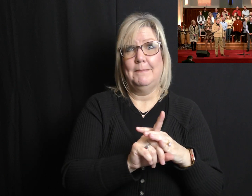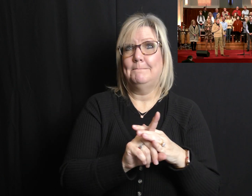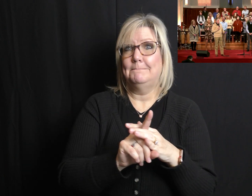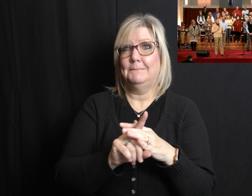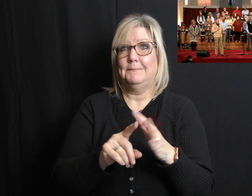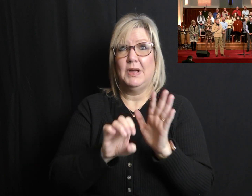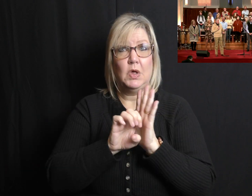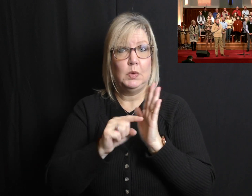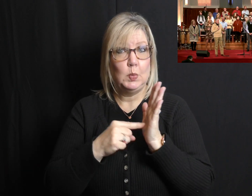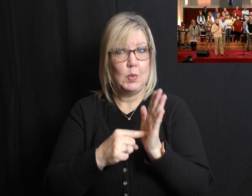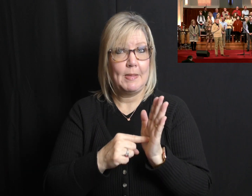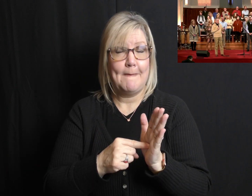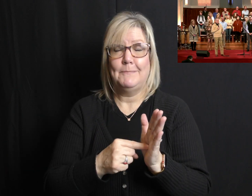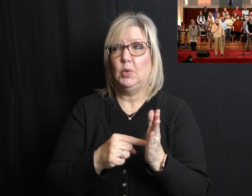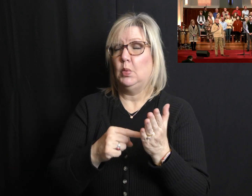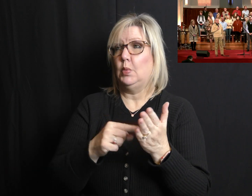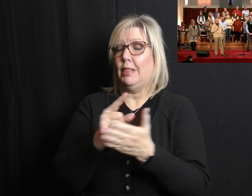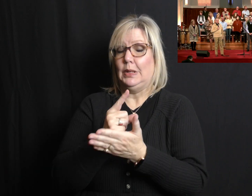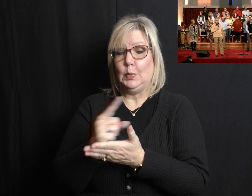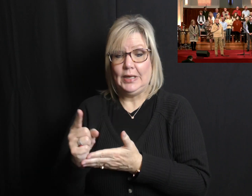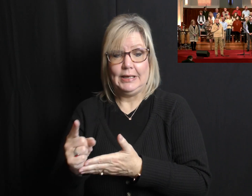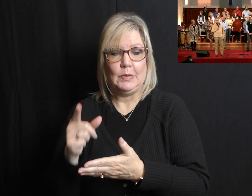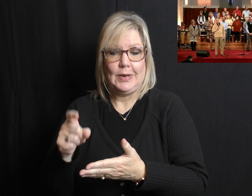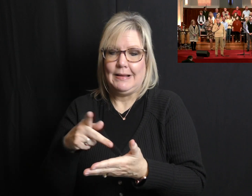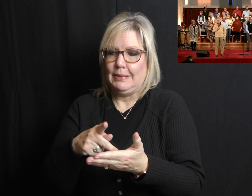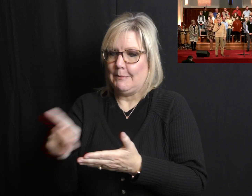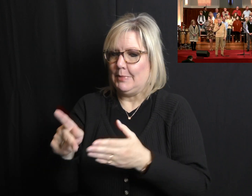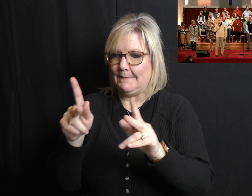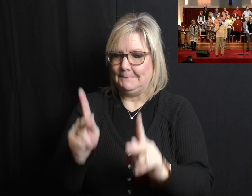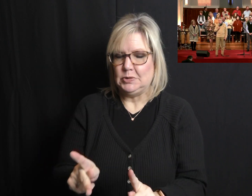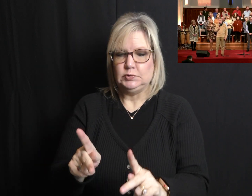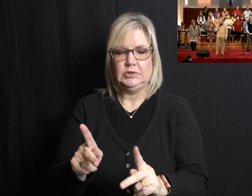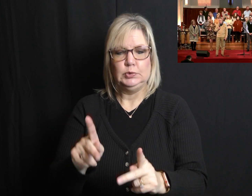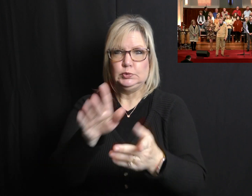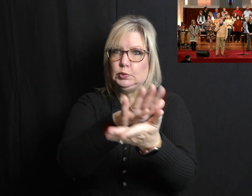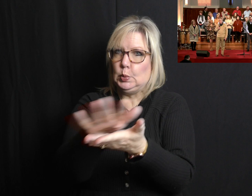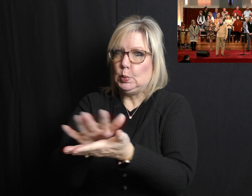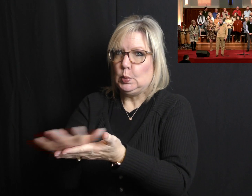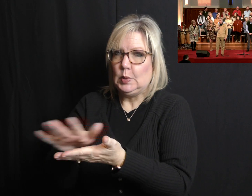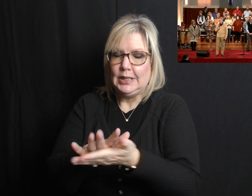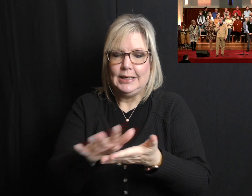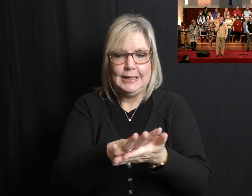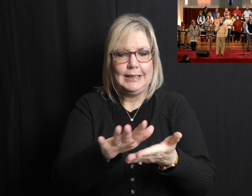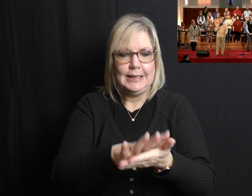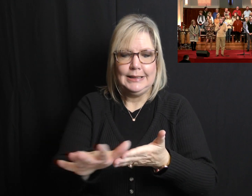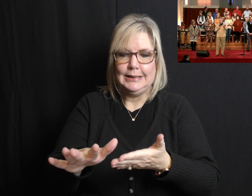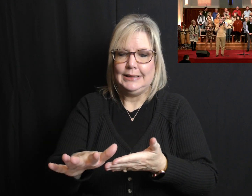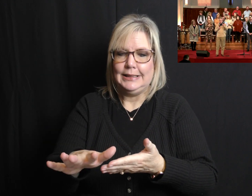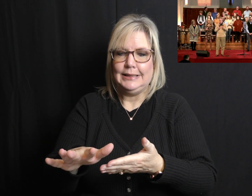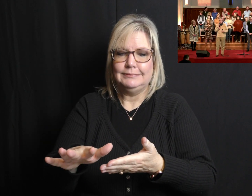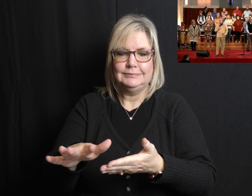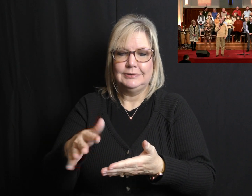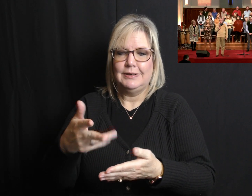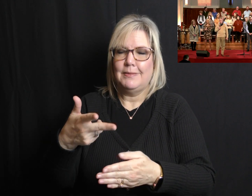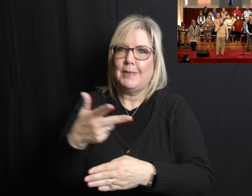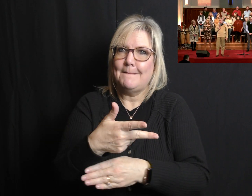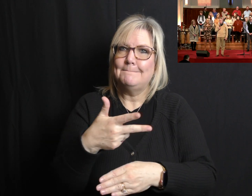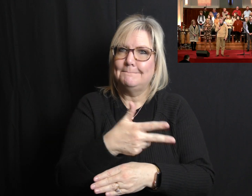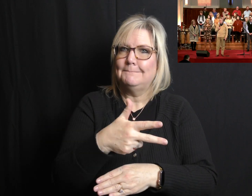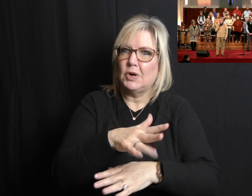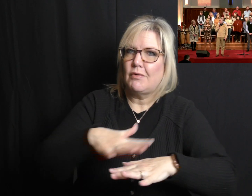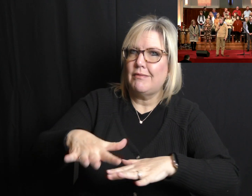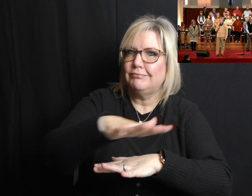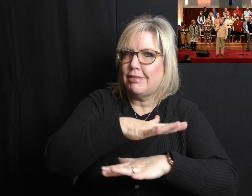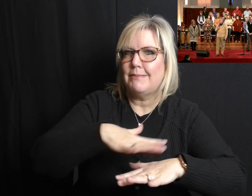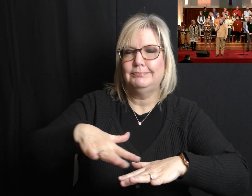was. But those things happen. So give and give faithfully, whether you're listening at home or here in the auditorium. Our men are going to come forward and take